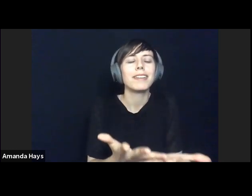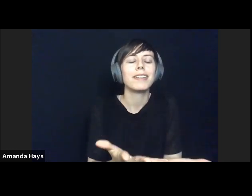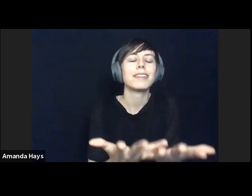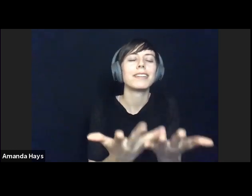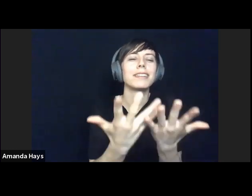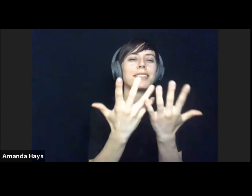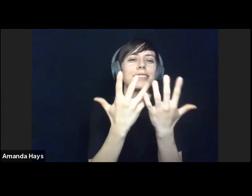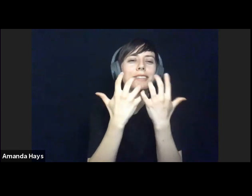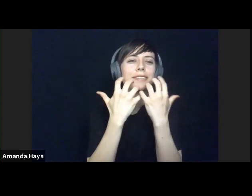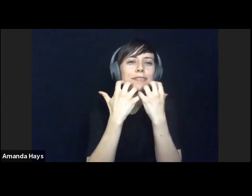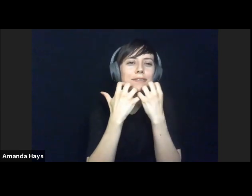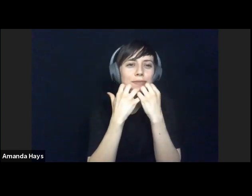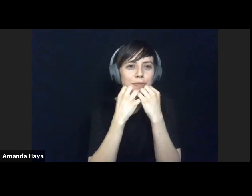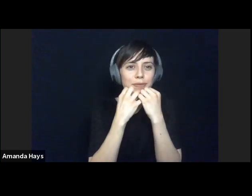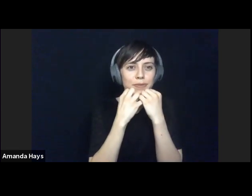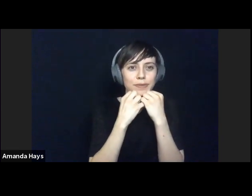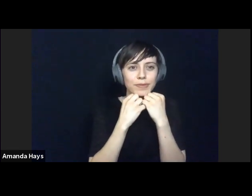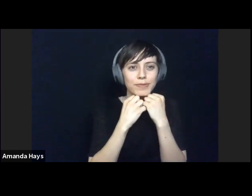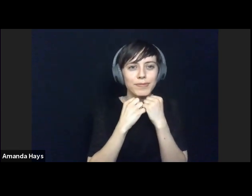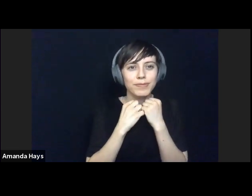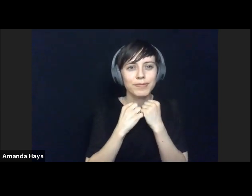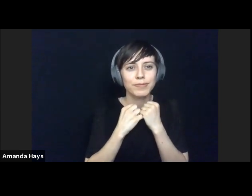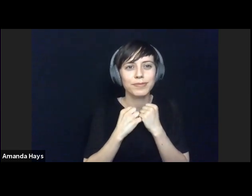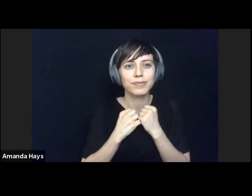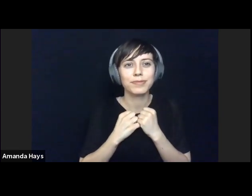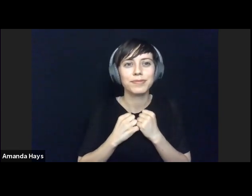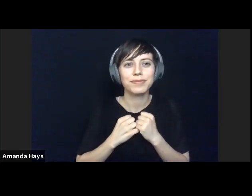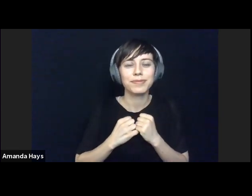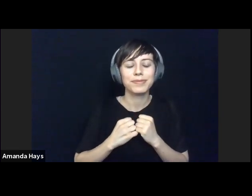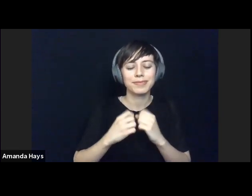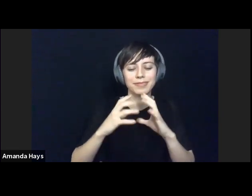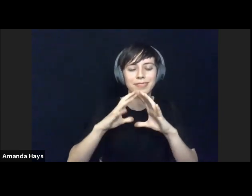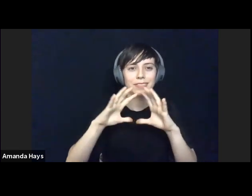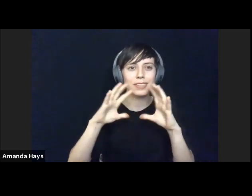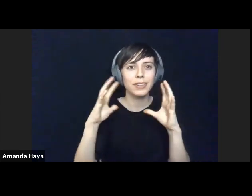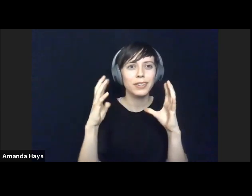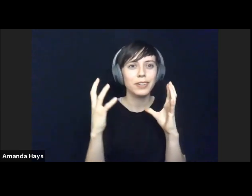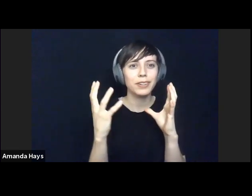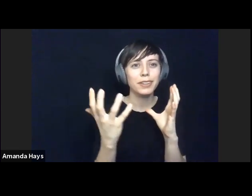The earth it grows, I grow with it still.